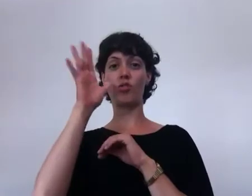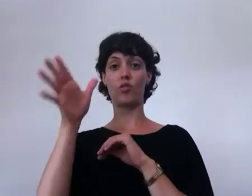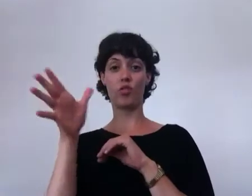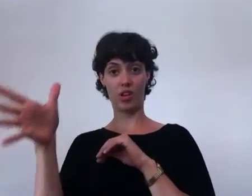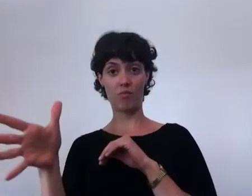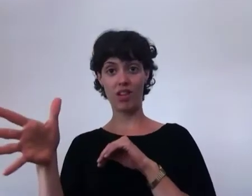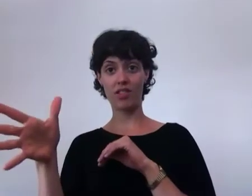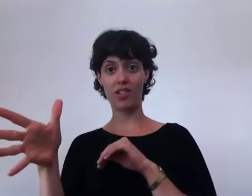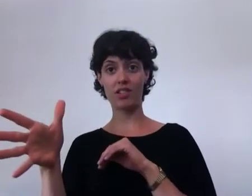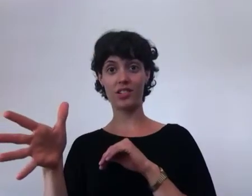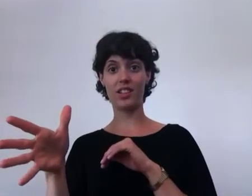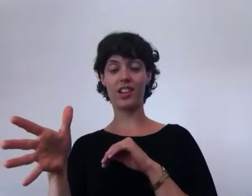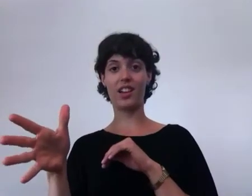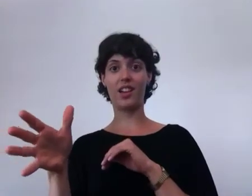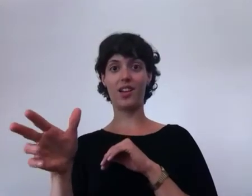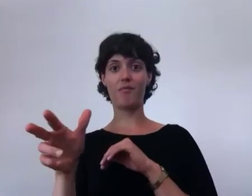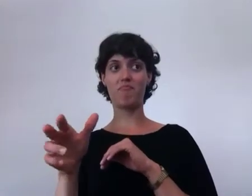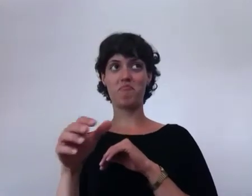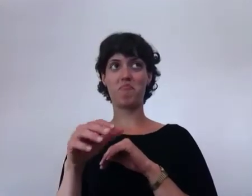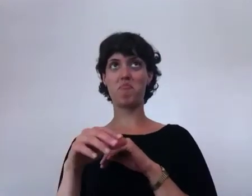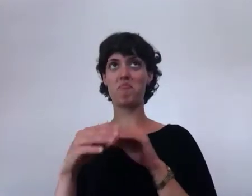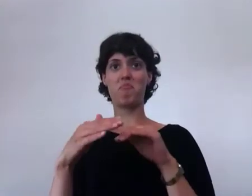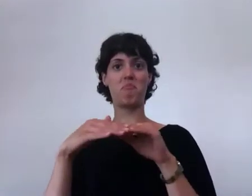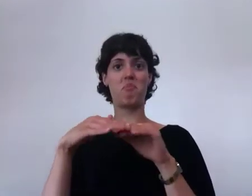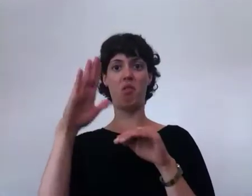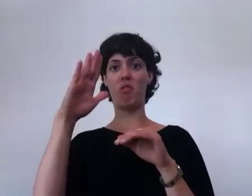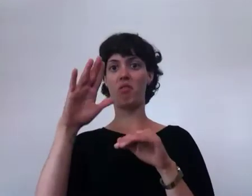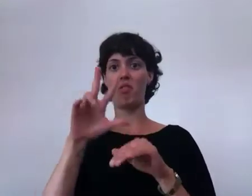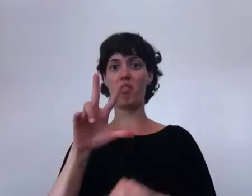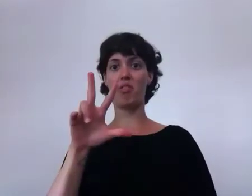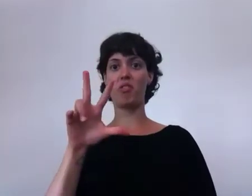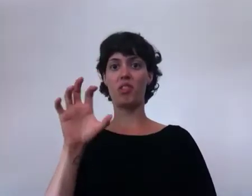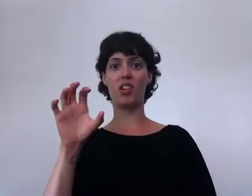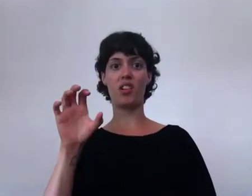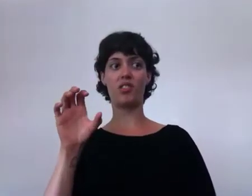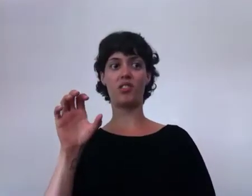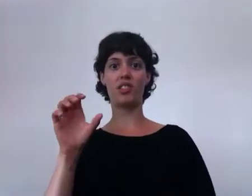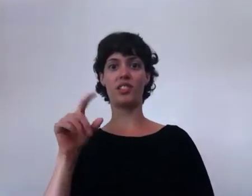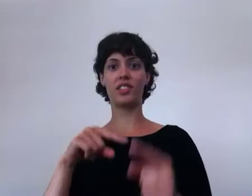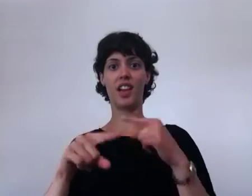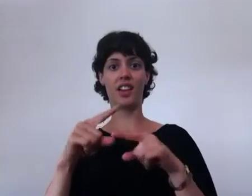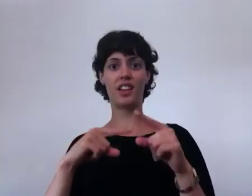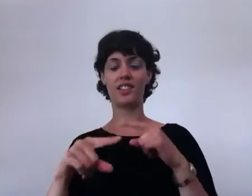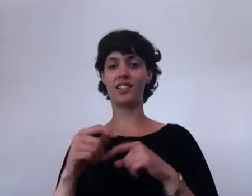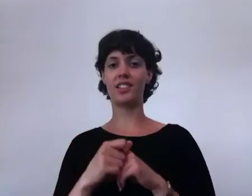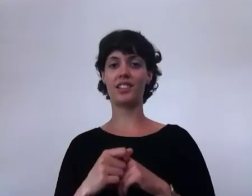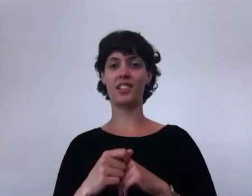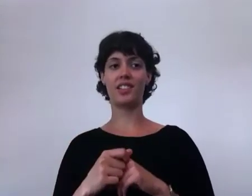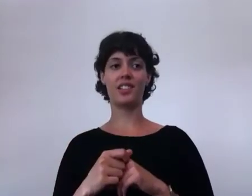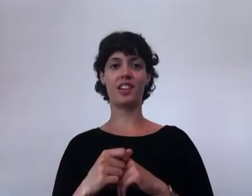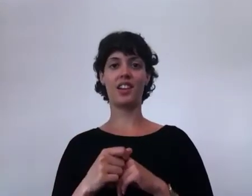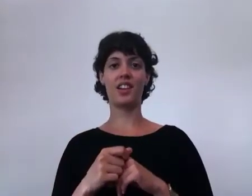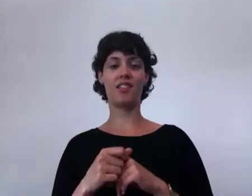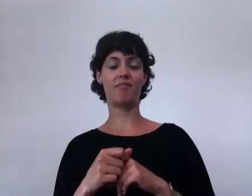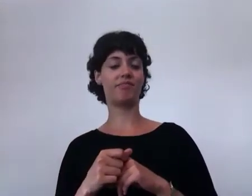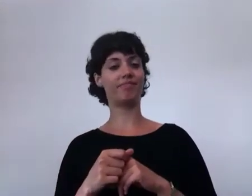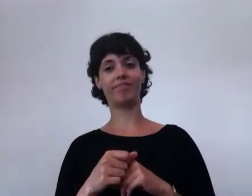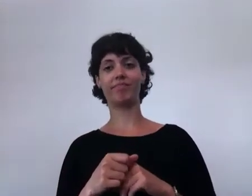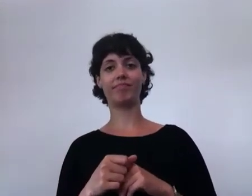Justice in New York. Professor Jones-Brown, thank you so much for joining us. Thank you for having me. For people who have not been following these events in New York City, why is it